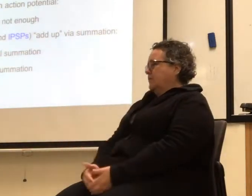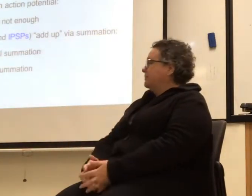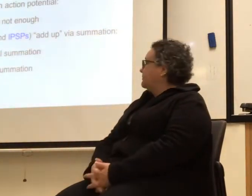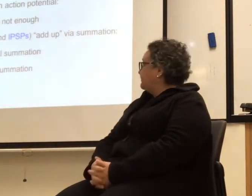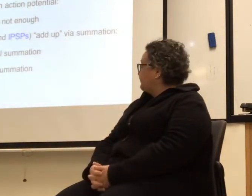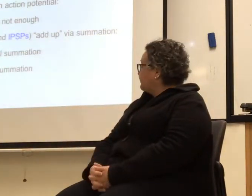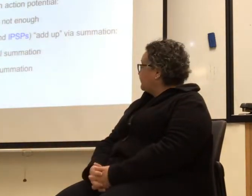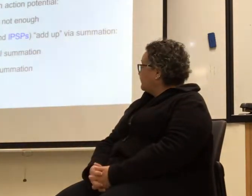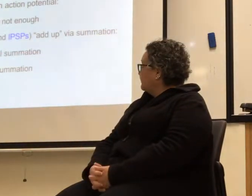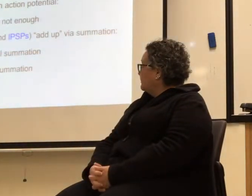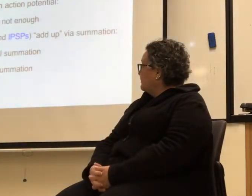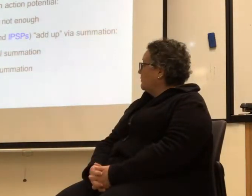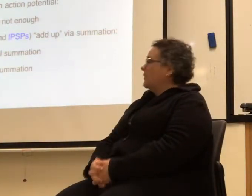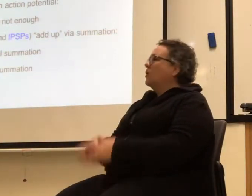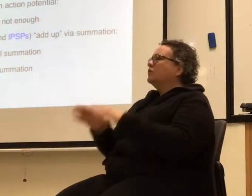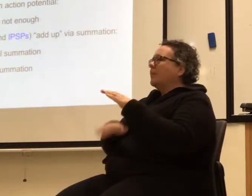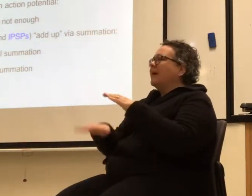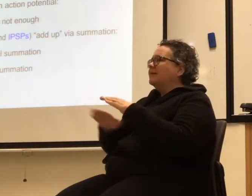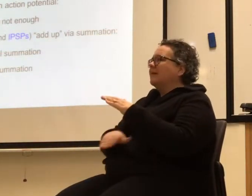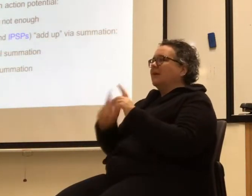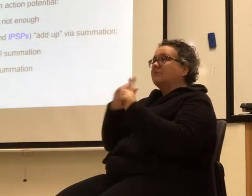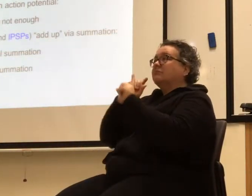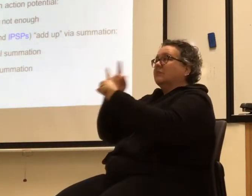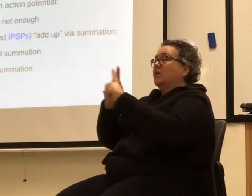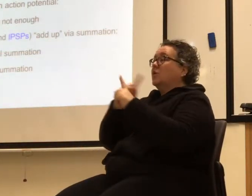So it's basically to reach or not reach threshold, right?